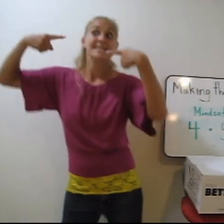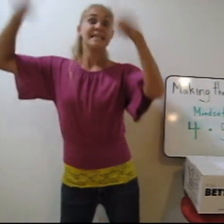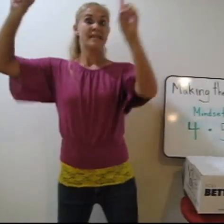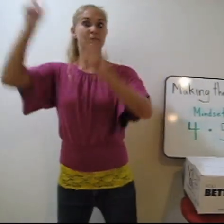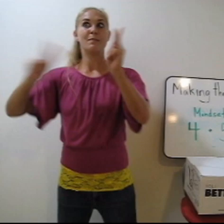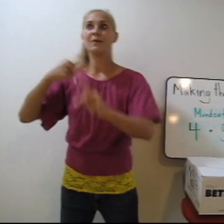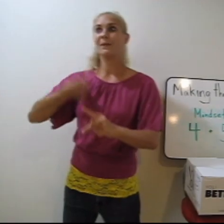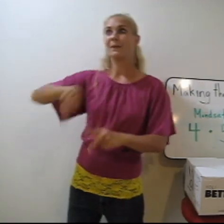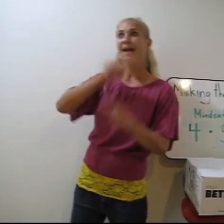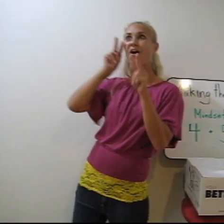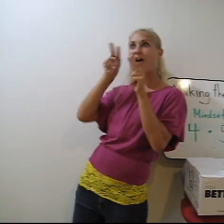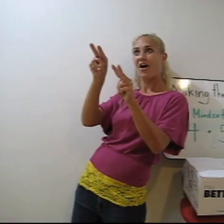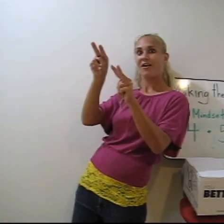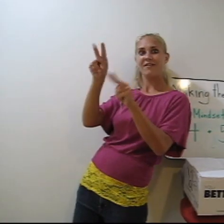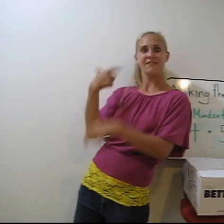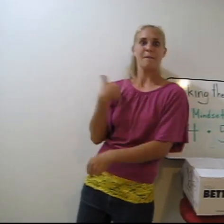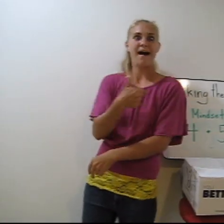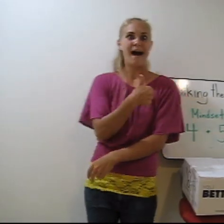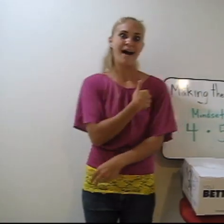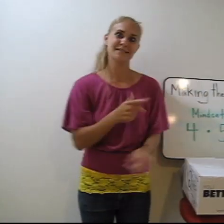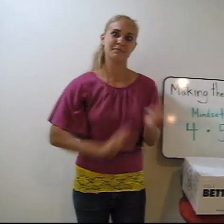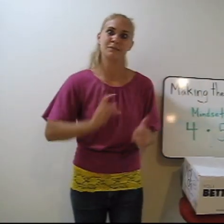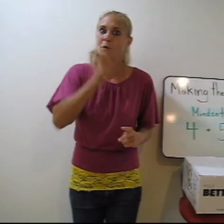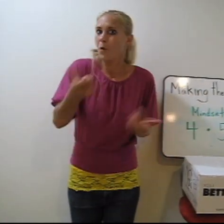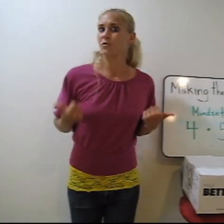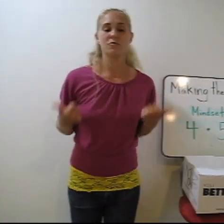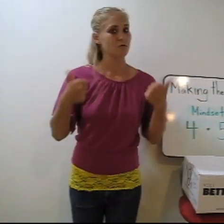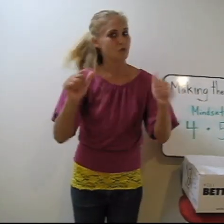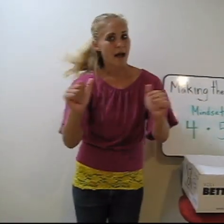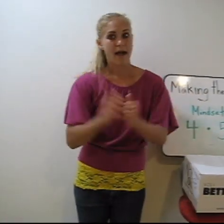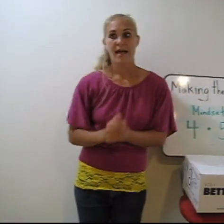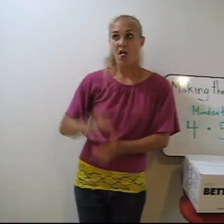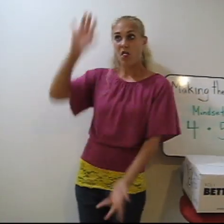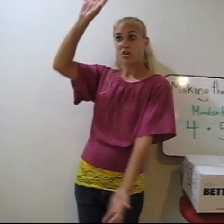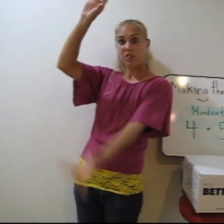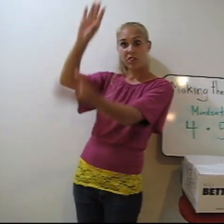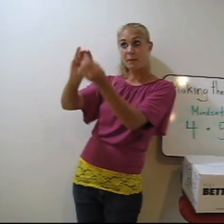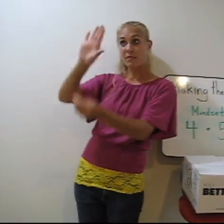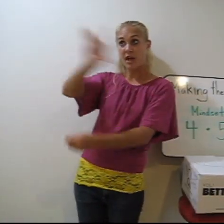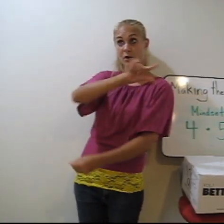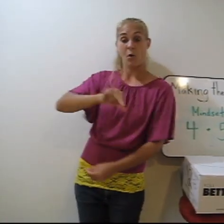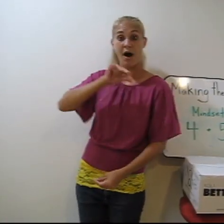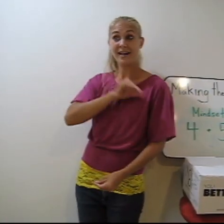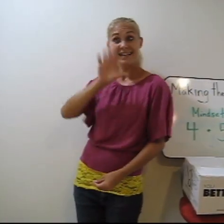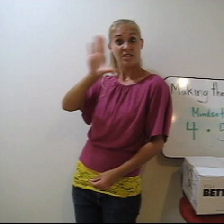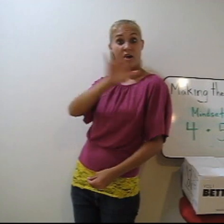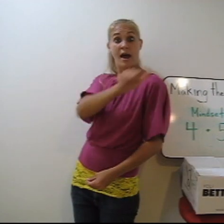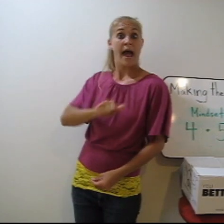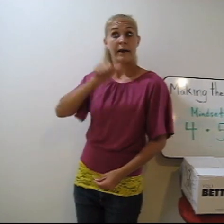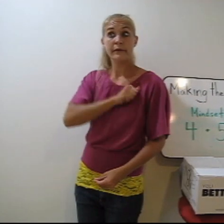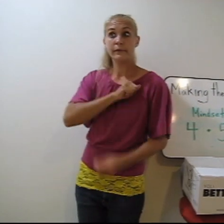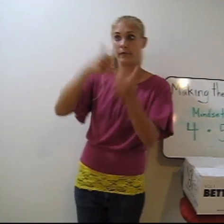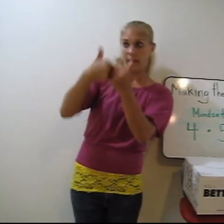idolize from everyone else. Above all other attributes, it is their attitude that sets them apart and will for you